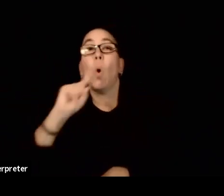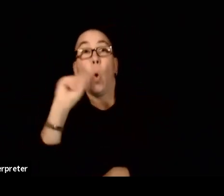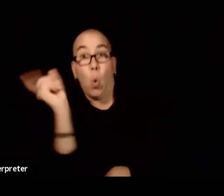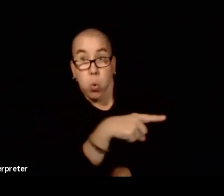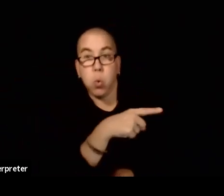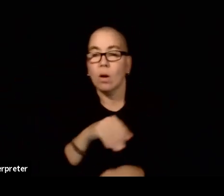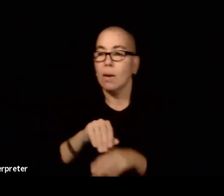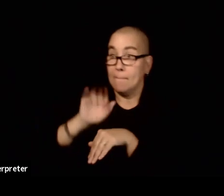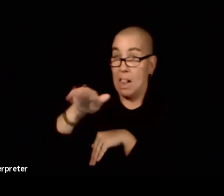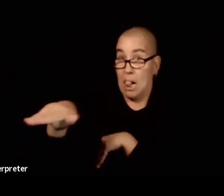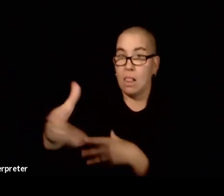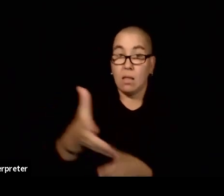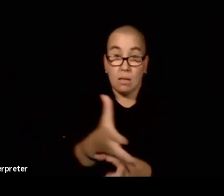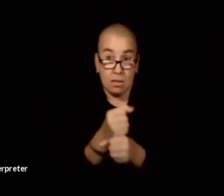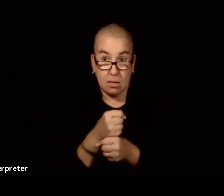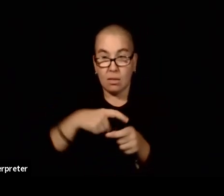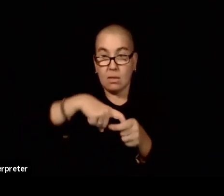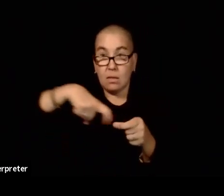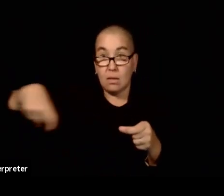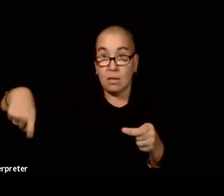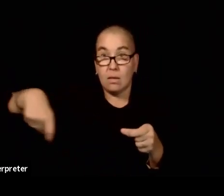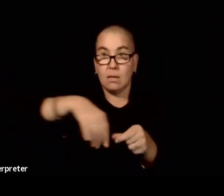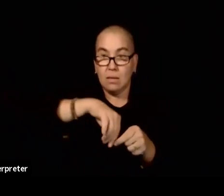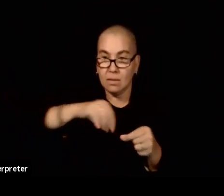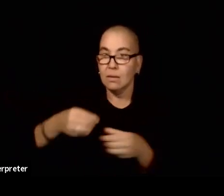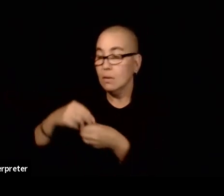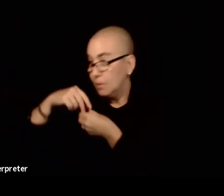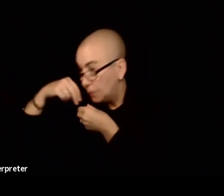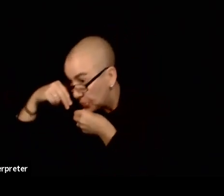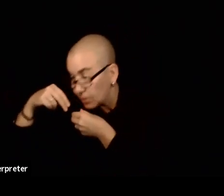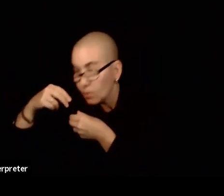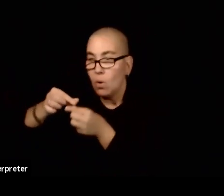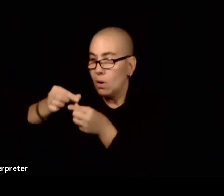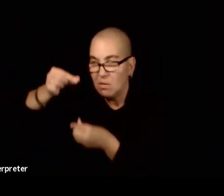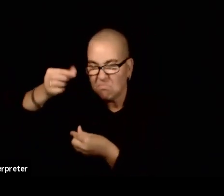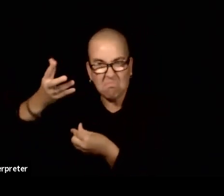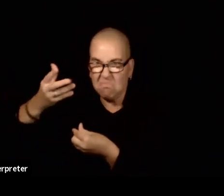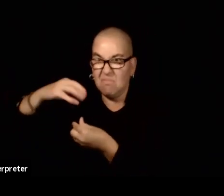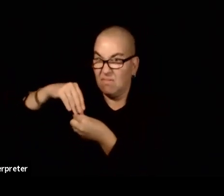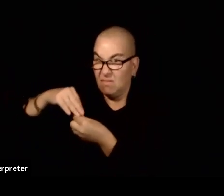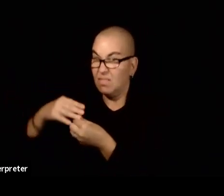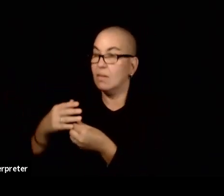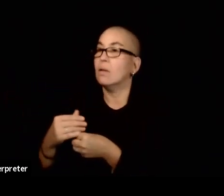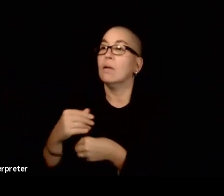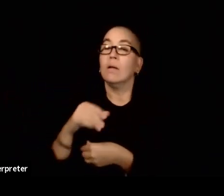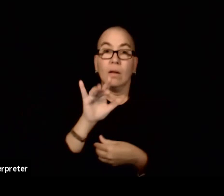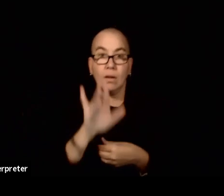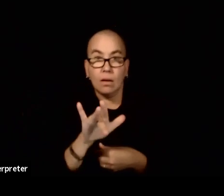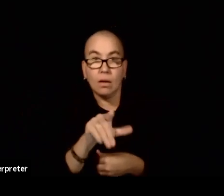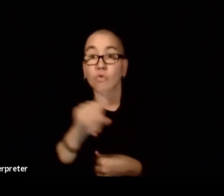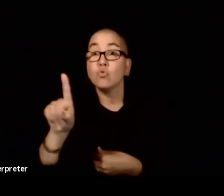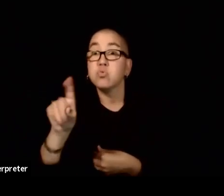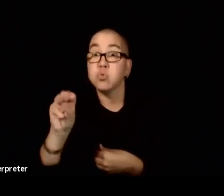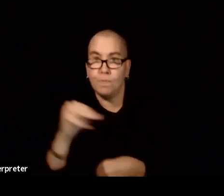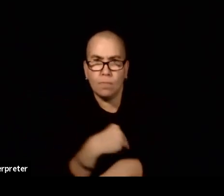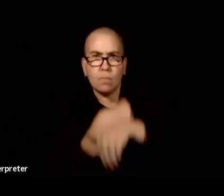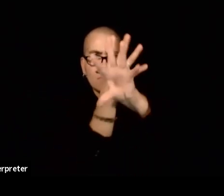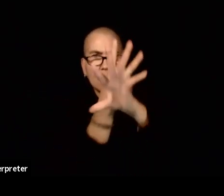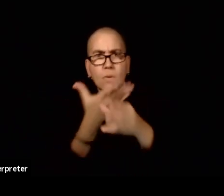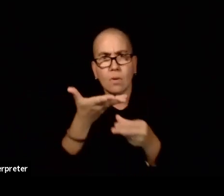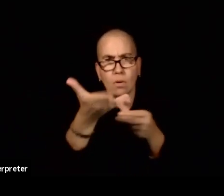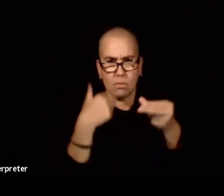telehealth visit, and then you drop it in overnight mail service, and their turnaround